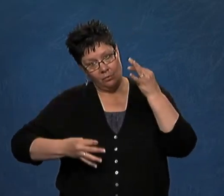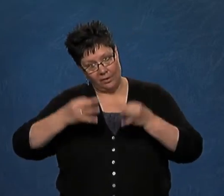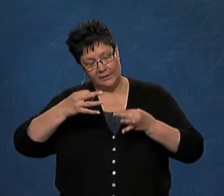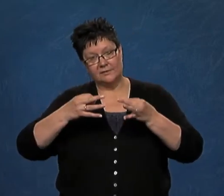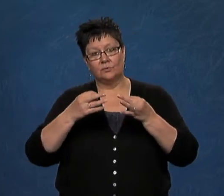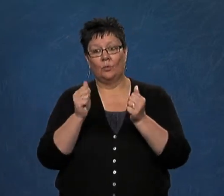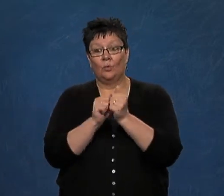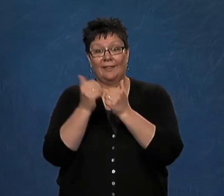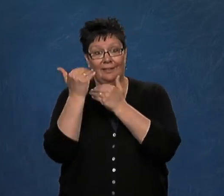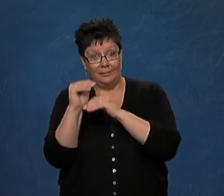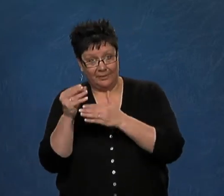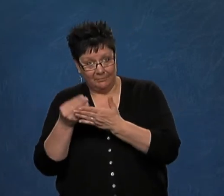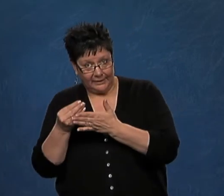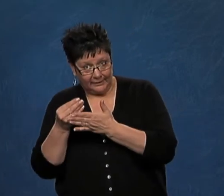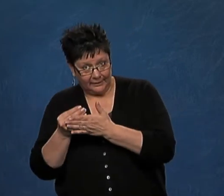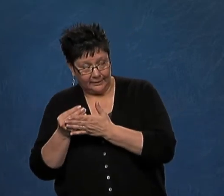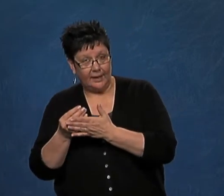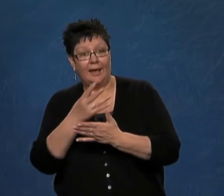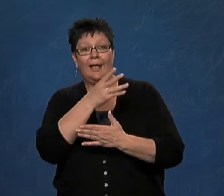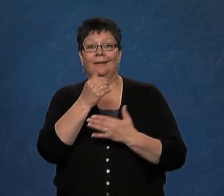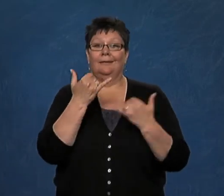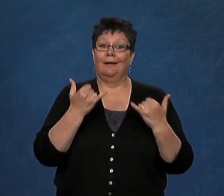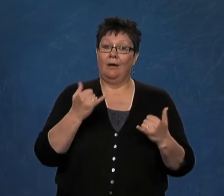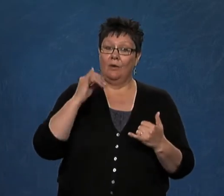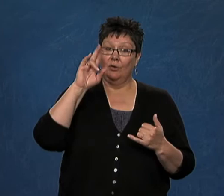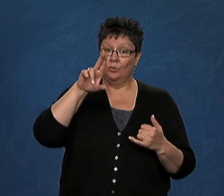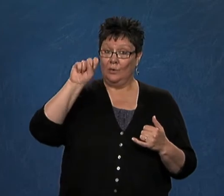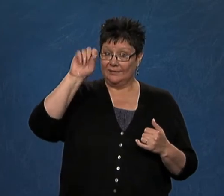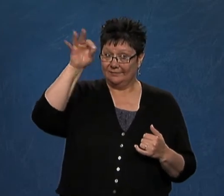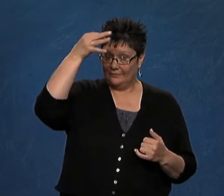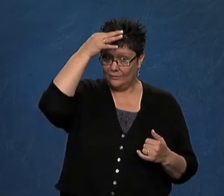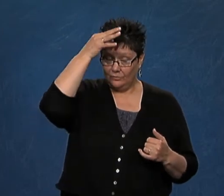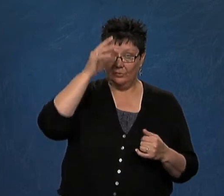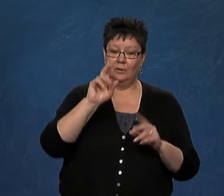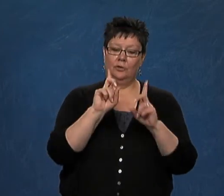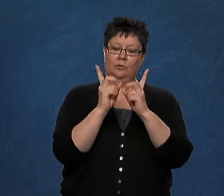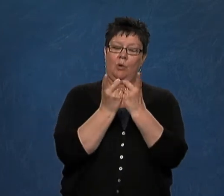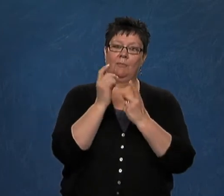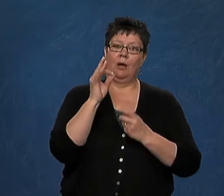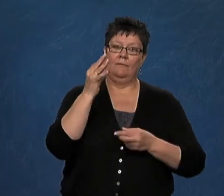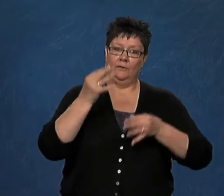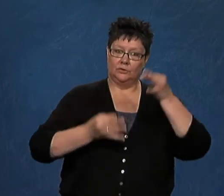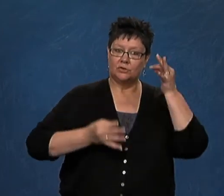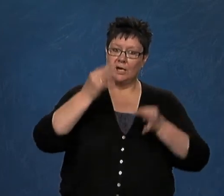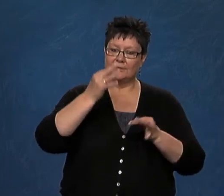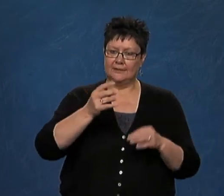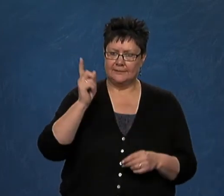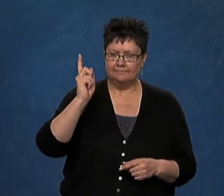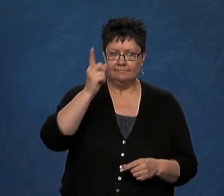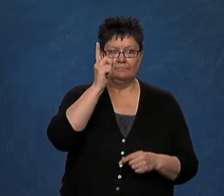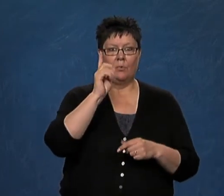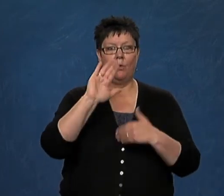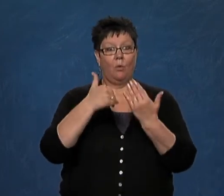again, for court with limited financial resources, and then the Department of